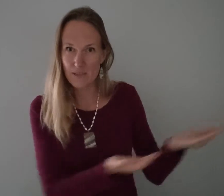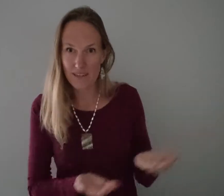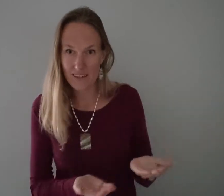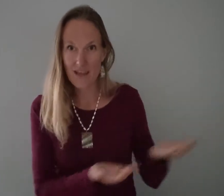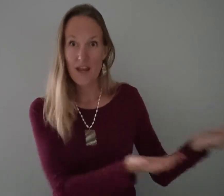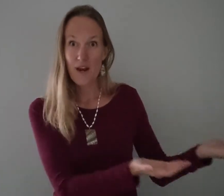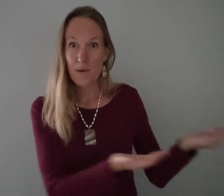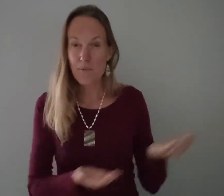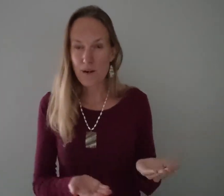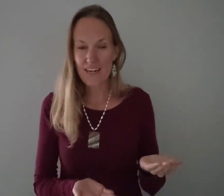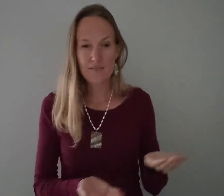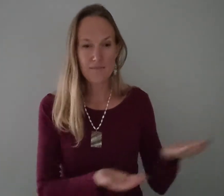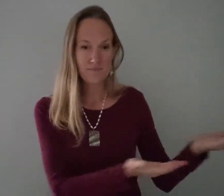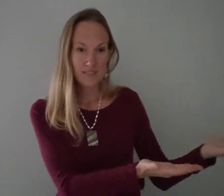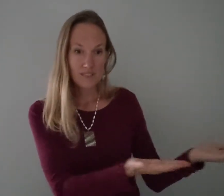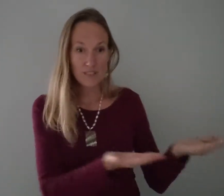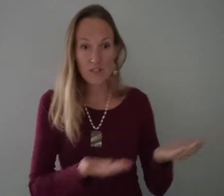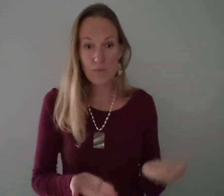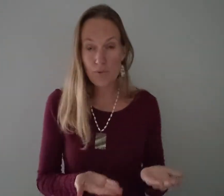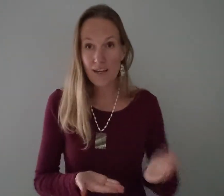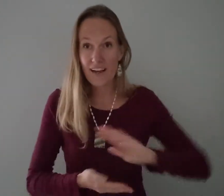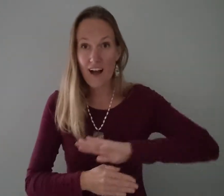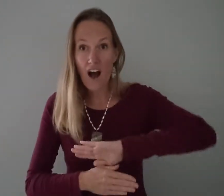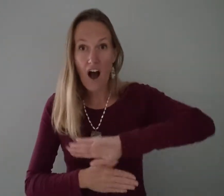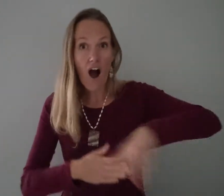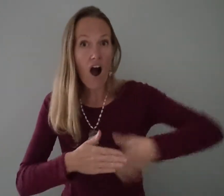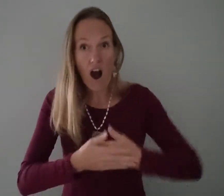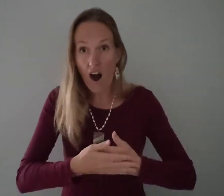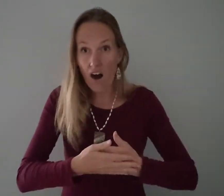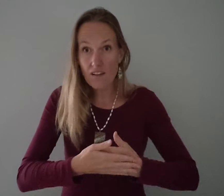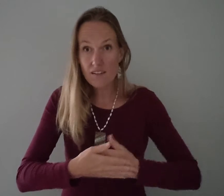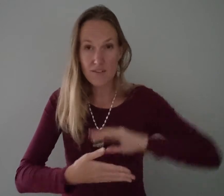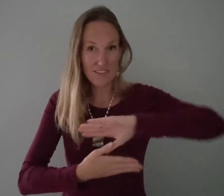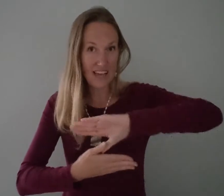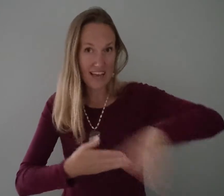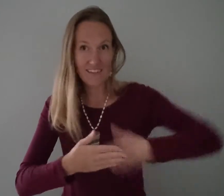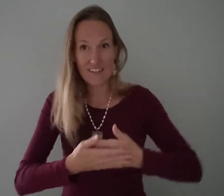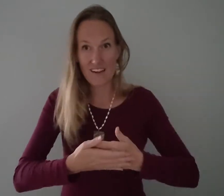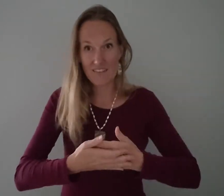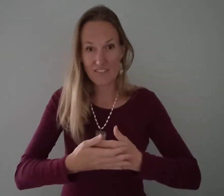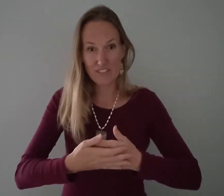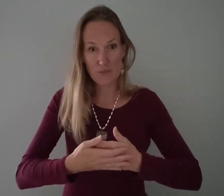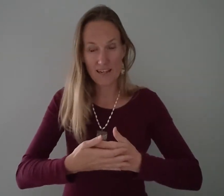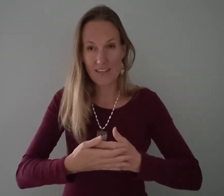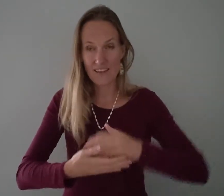something. Bring. So bring all, we learned that on verse 1, I think.